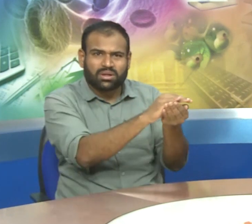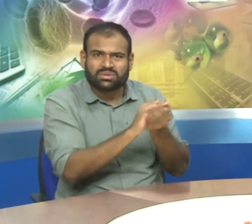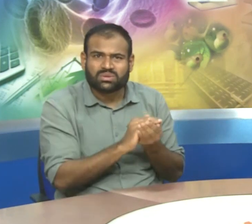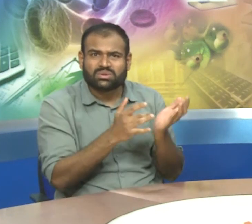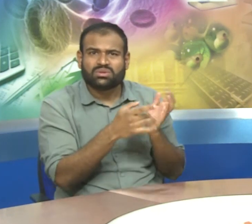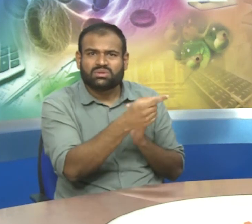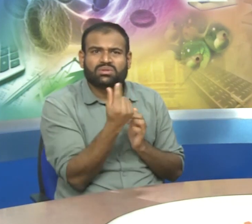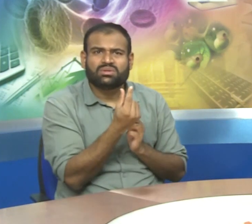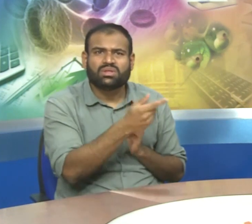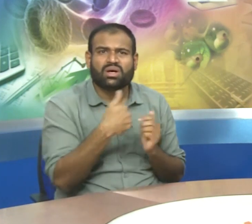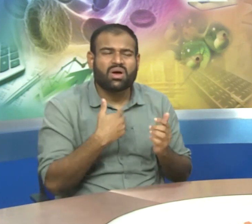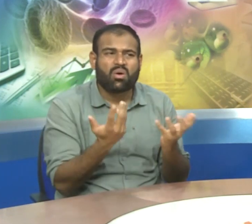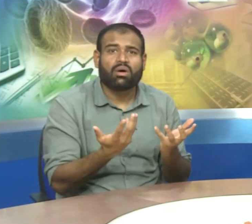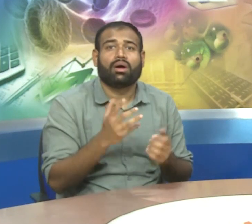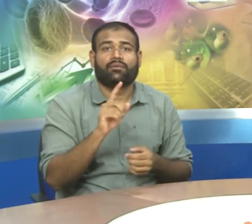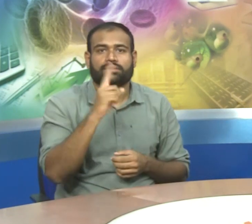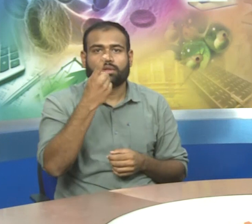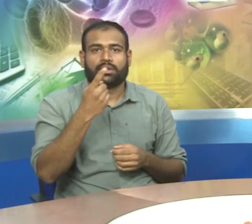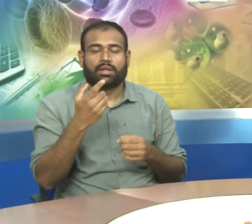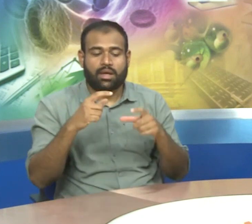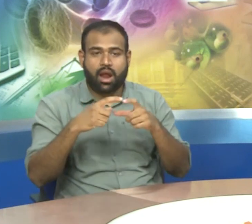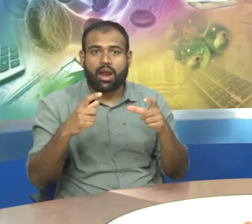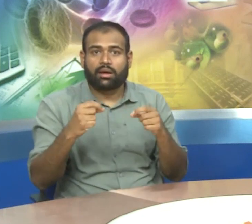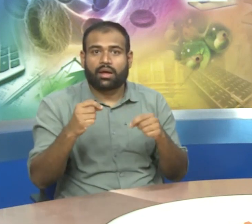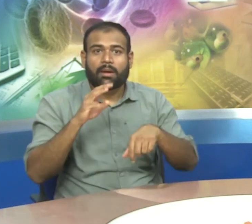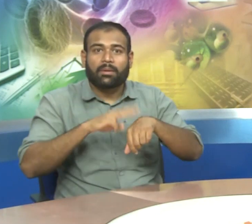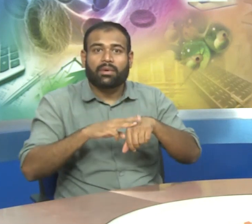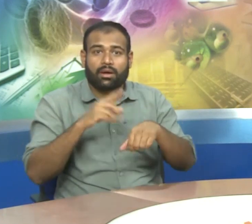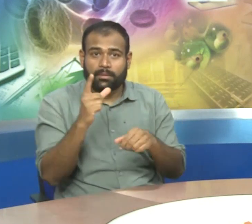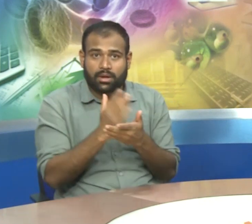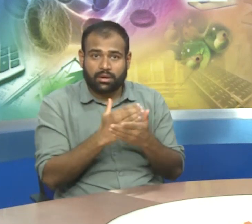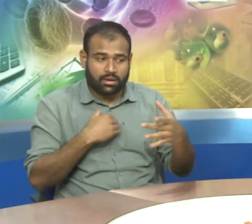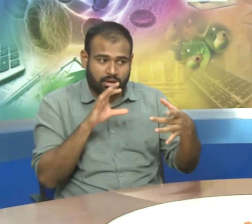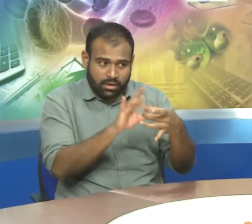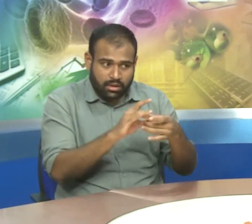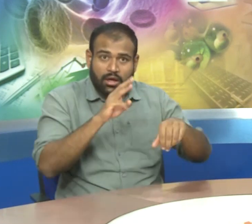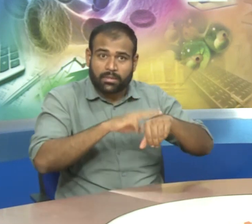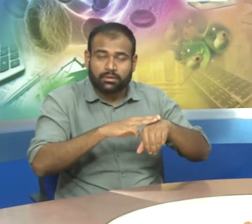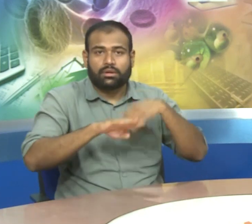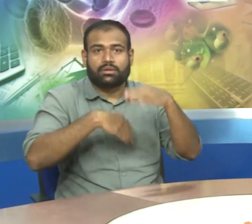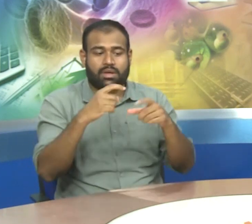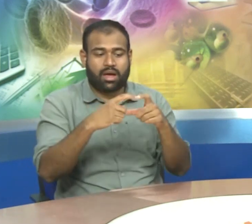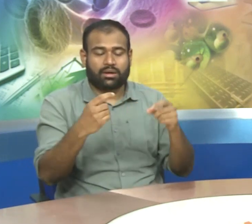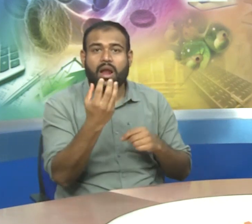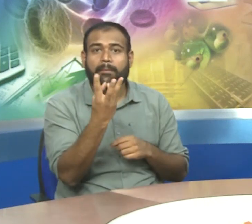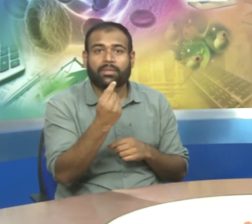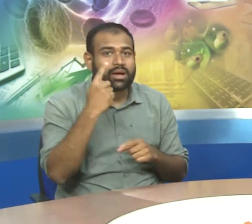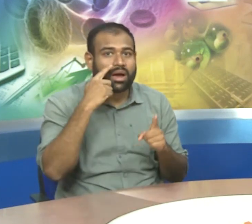And every member requires a single card with unique identification number, such as library membership